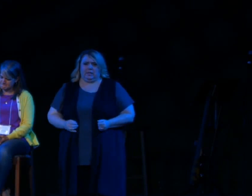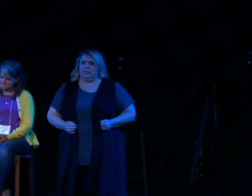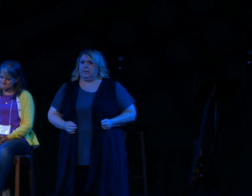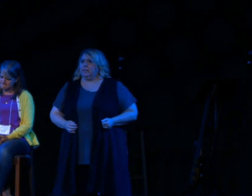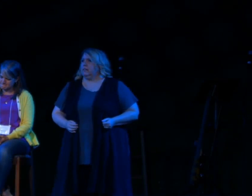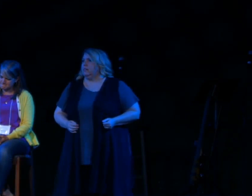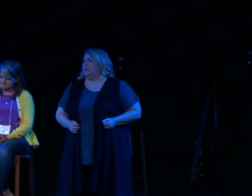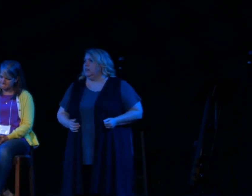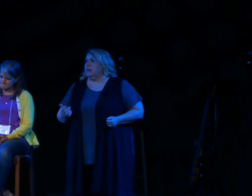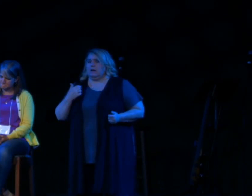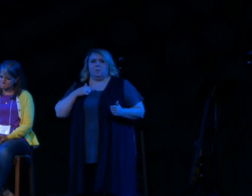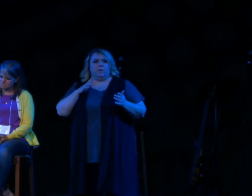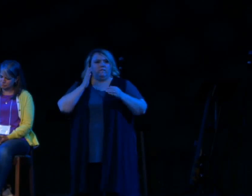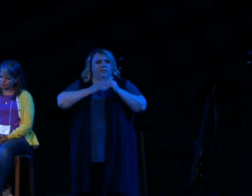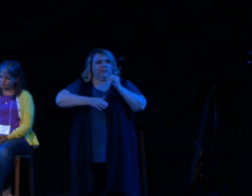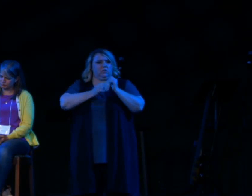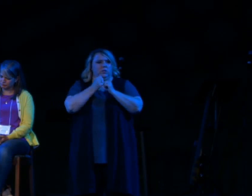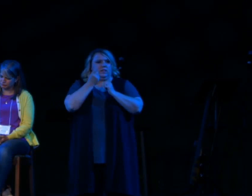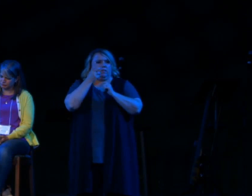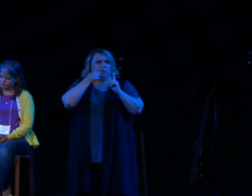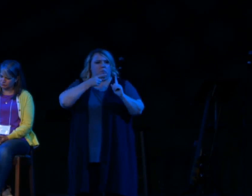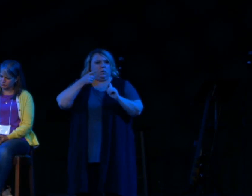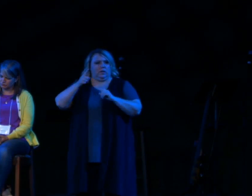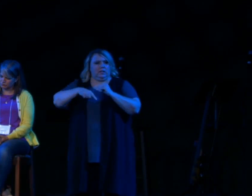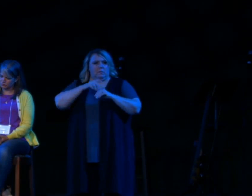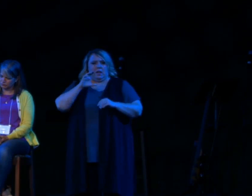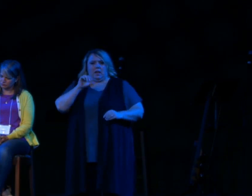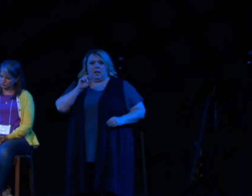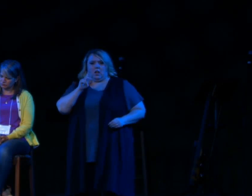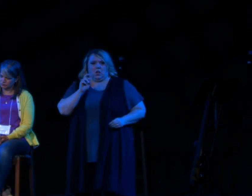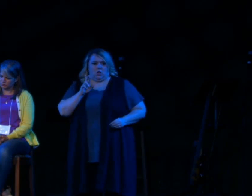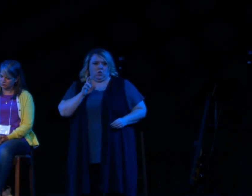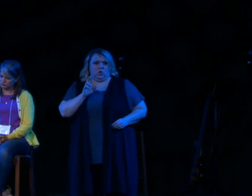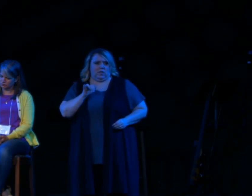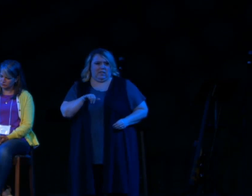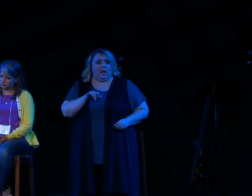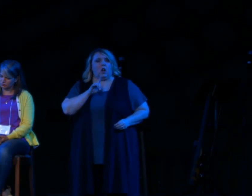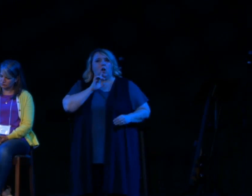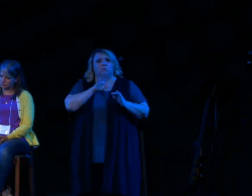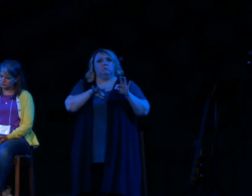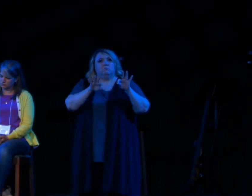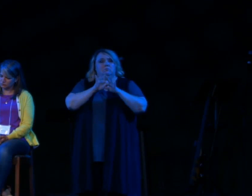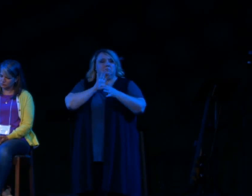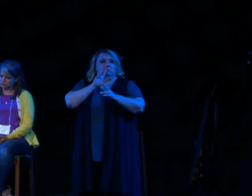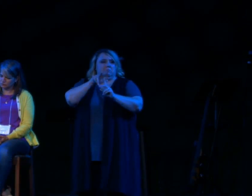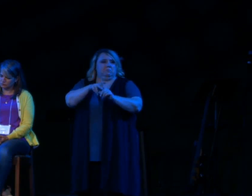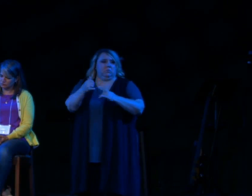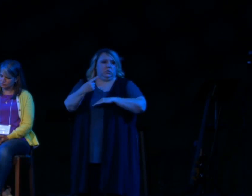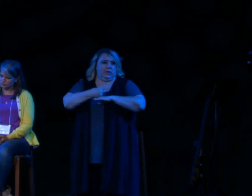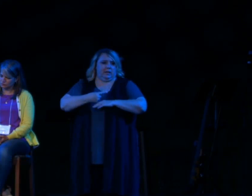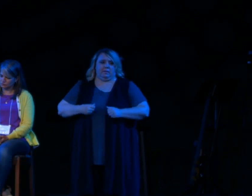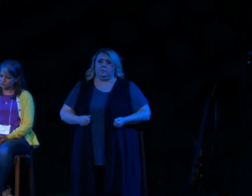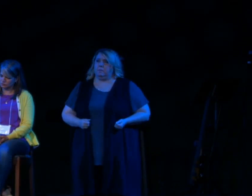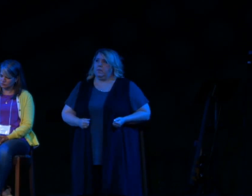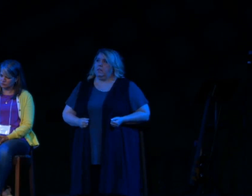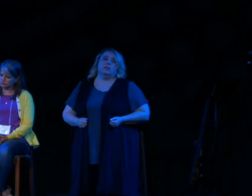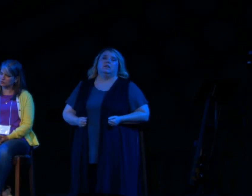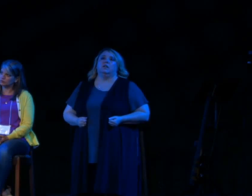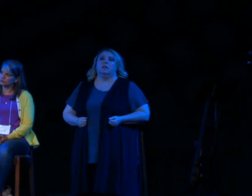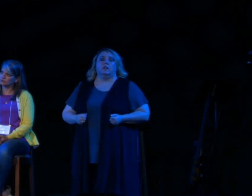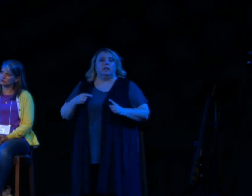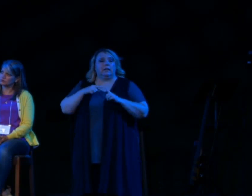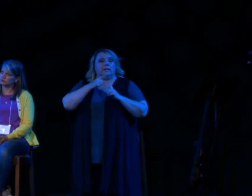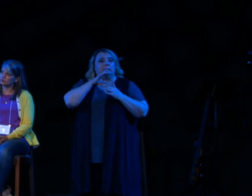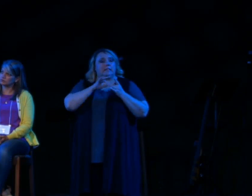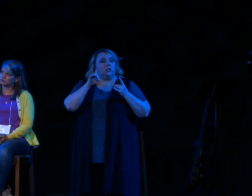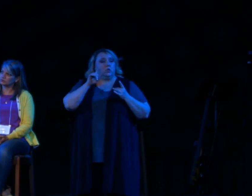I just want to leave you with just a couple points about Cotter that I think are salient today. Cotter says that you have